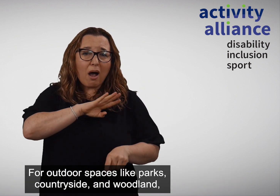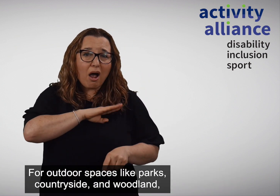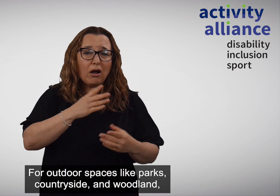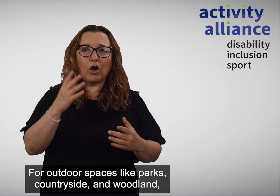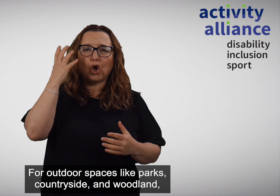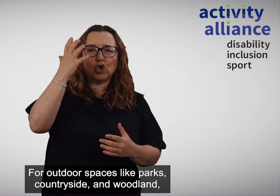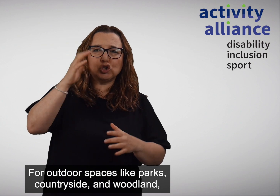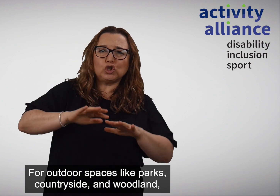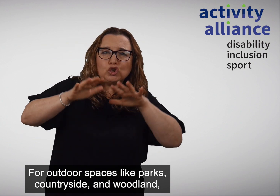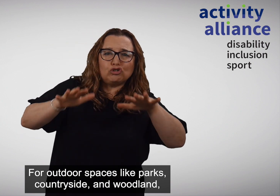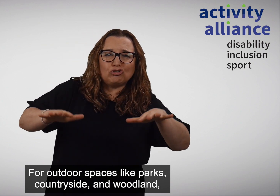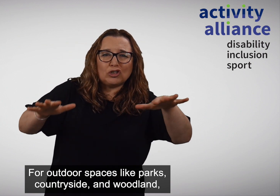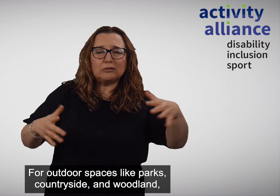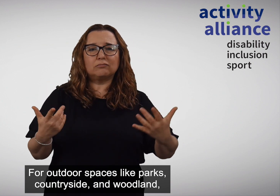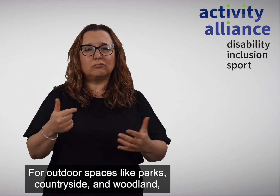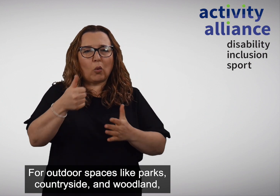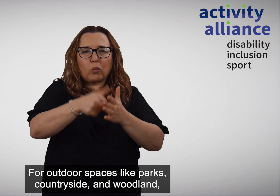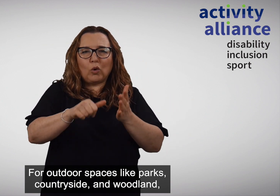parks, countryside and woodland,